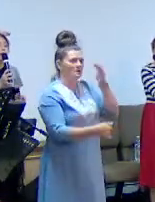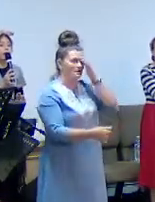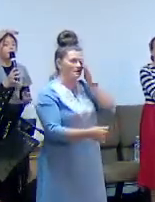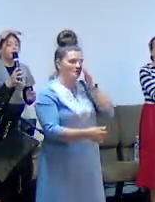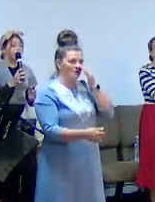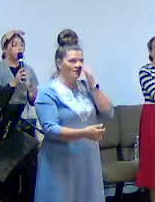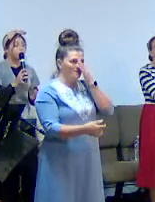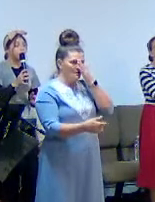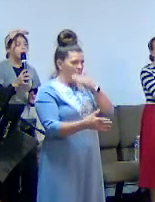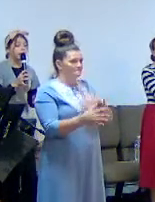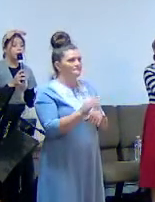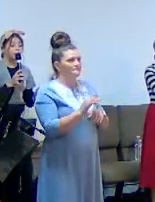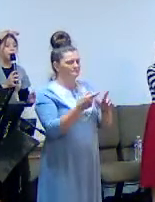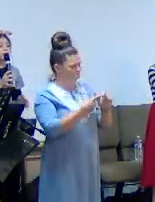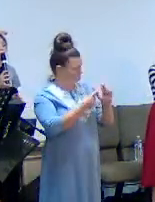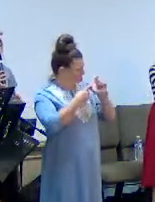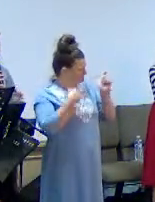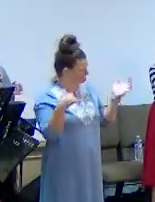Oh, from the